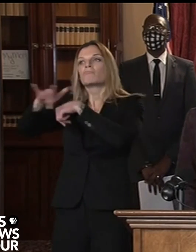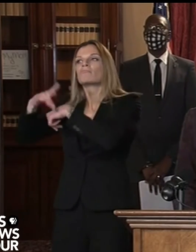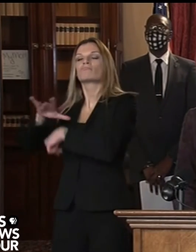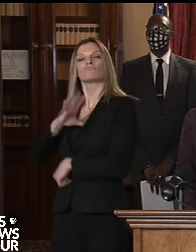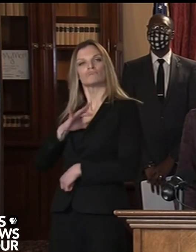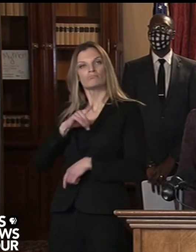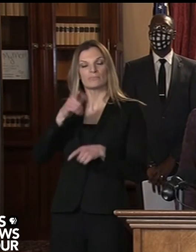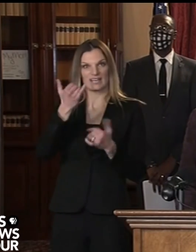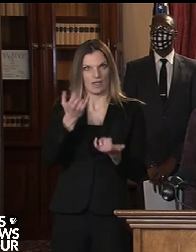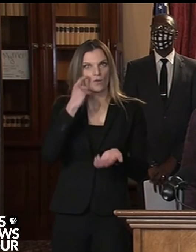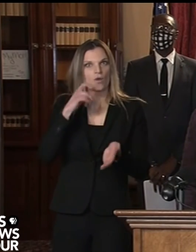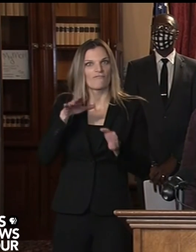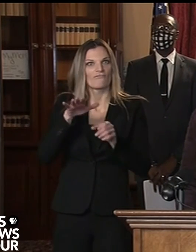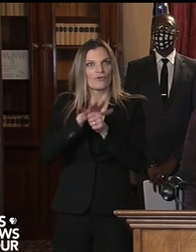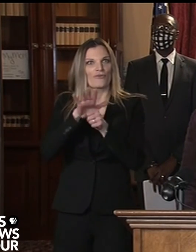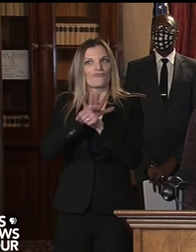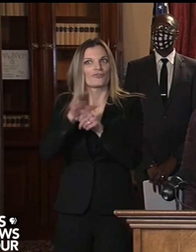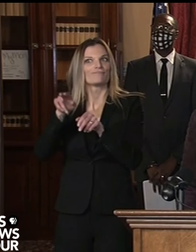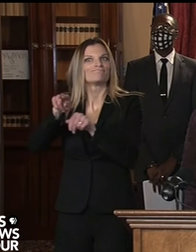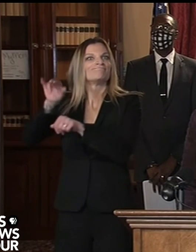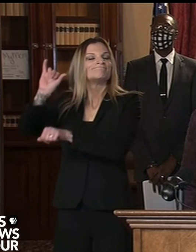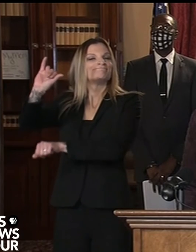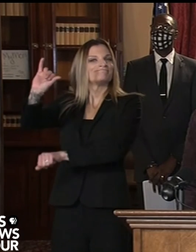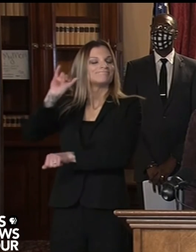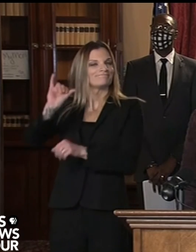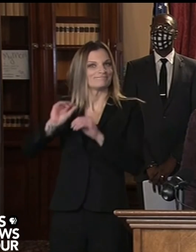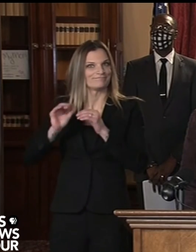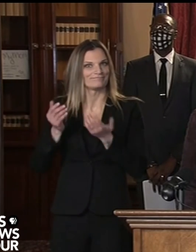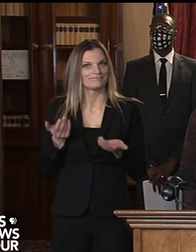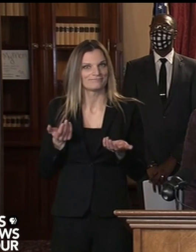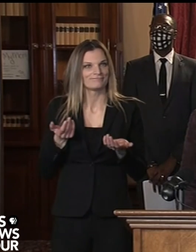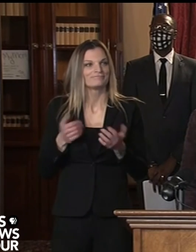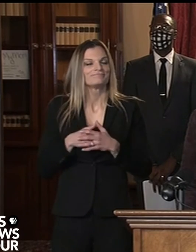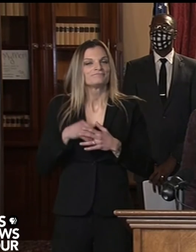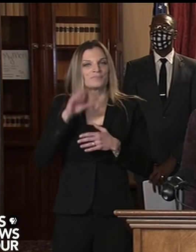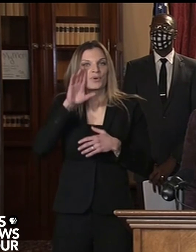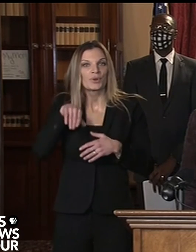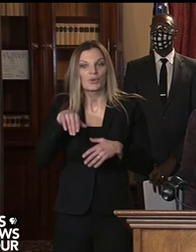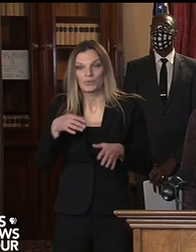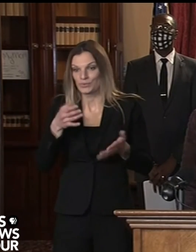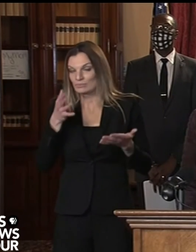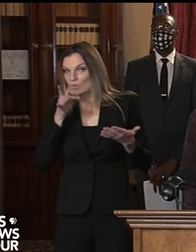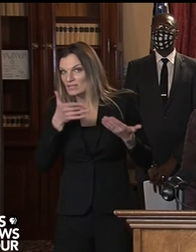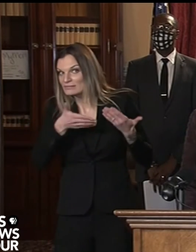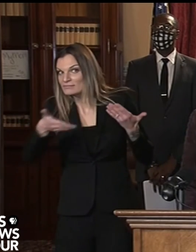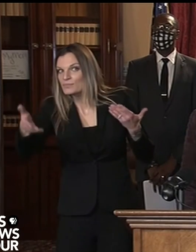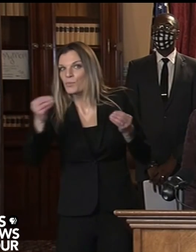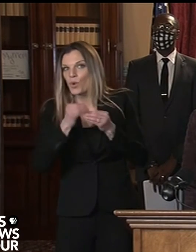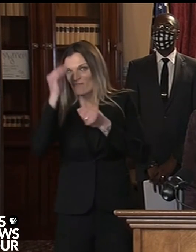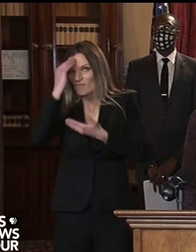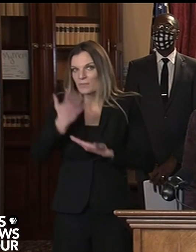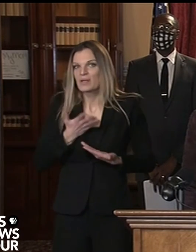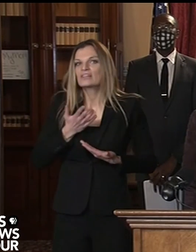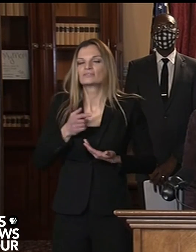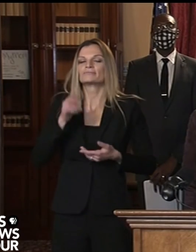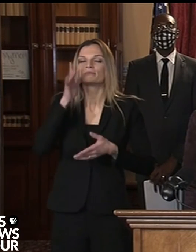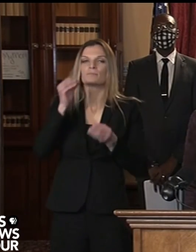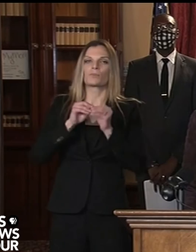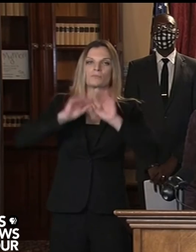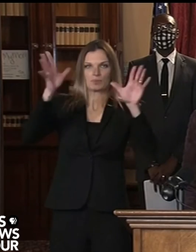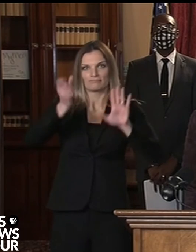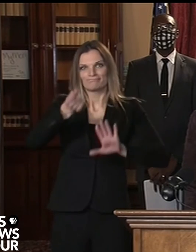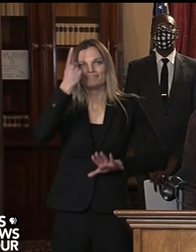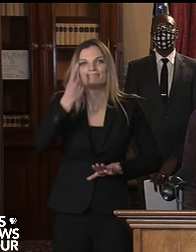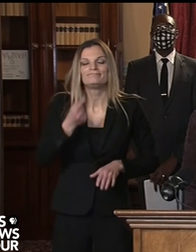for everyone in the community. And so as we get, I think, a few more days of information in our belts, we'll be in a much stronger position to